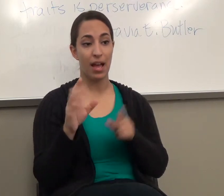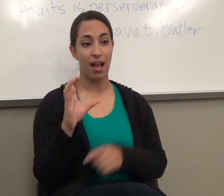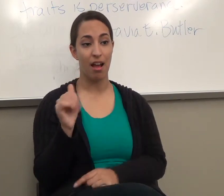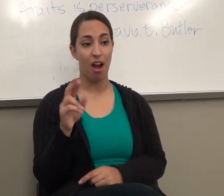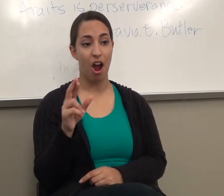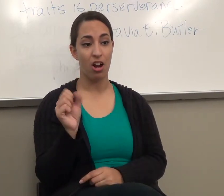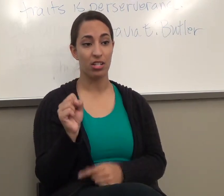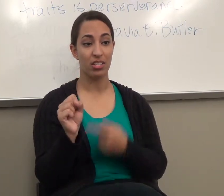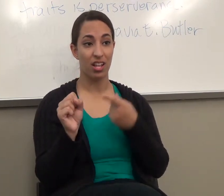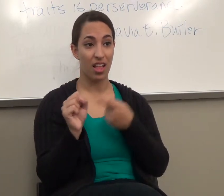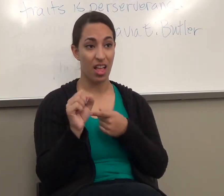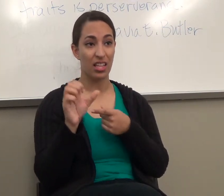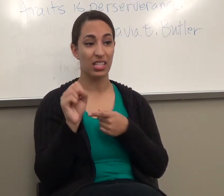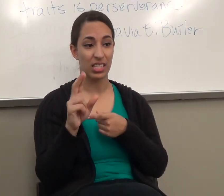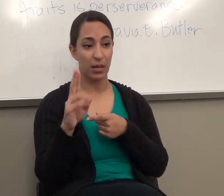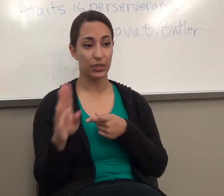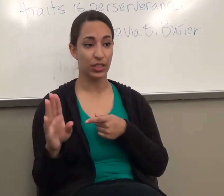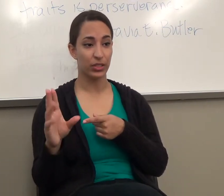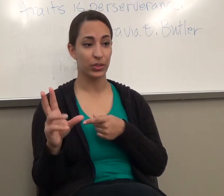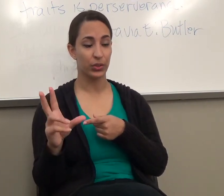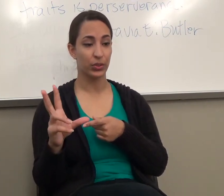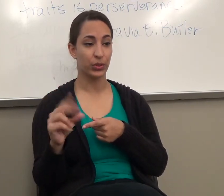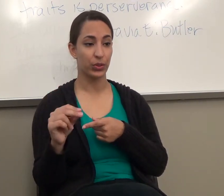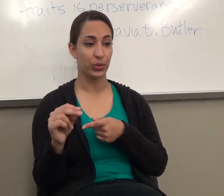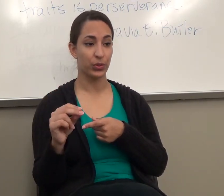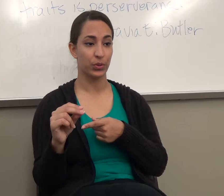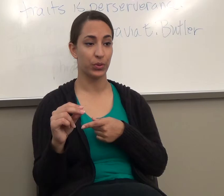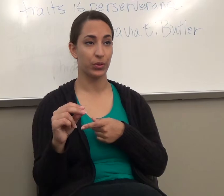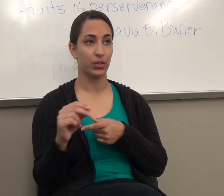phrase? No. What's the subject?